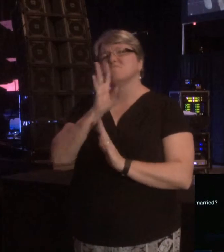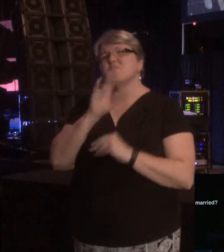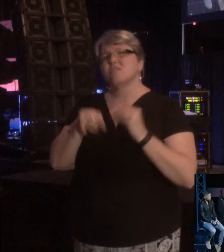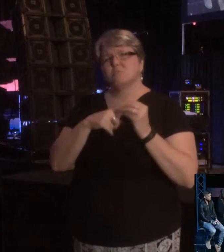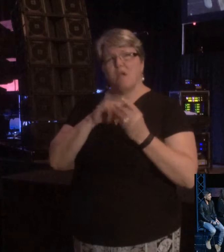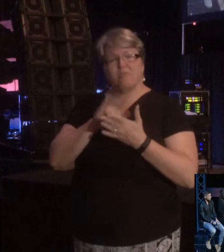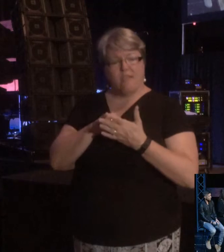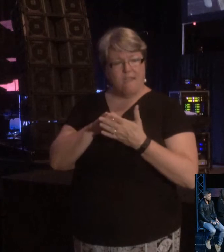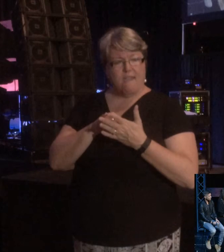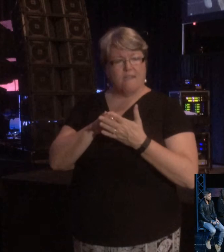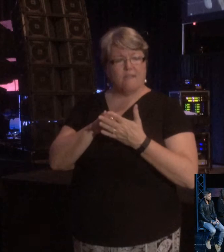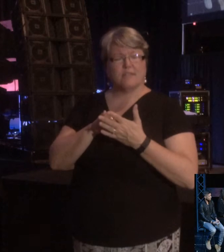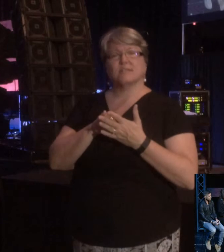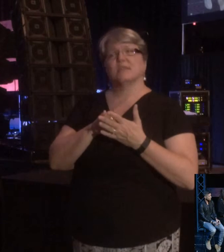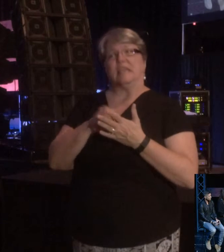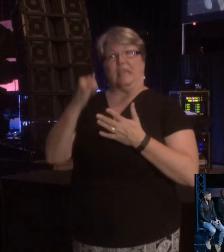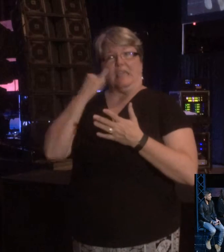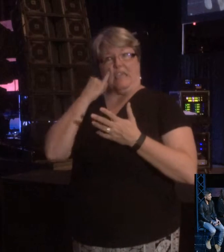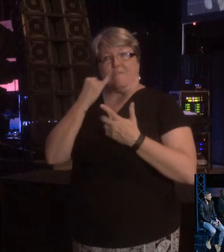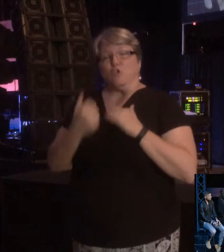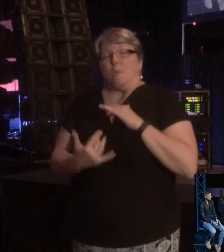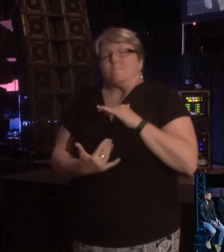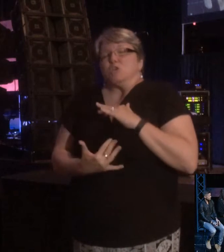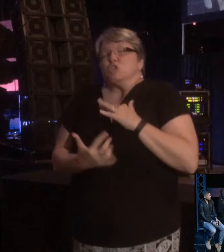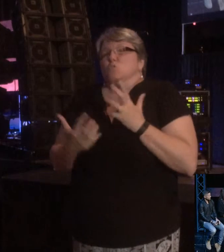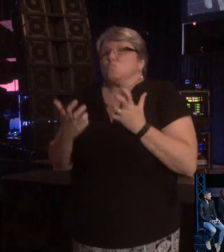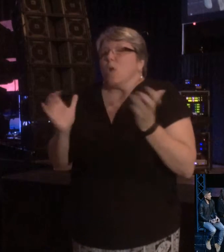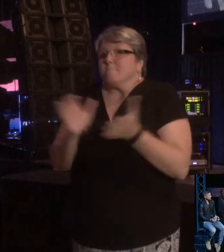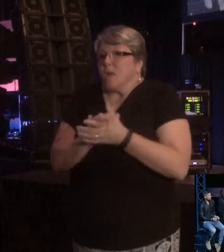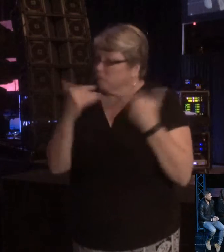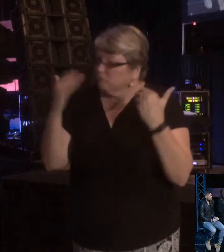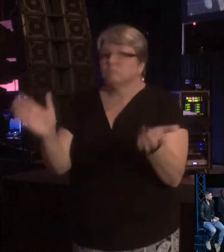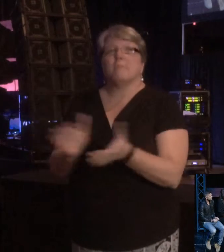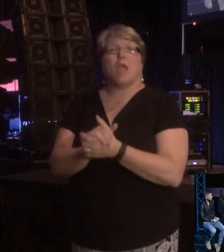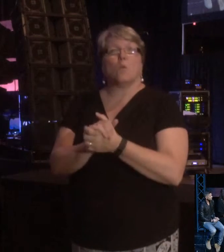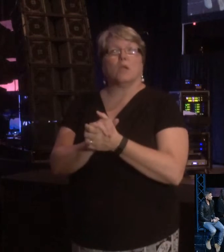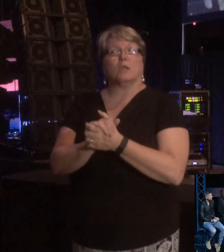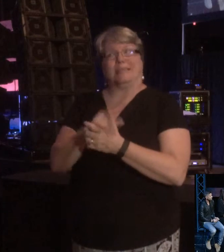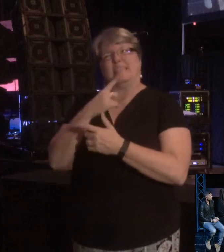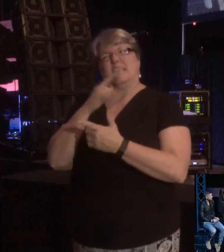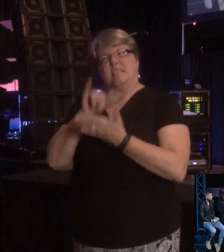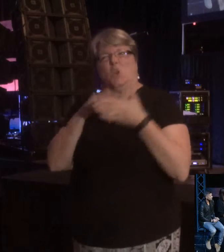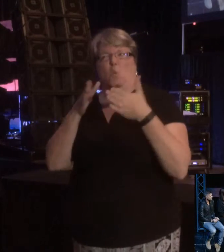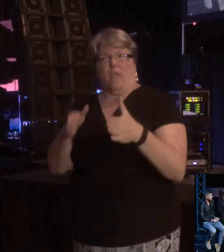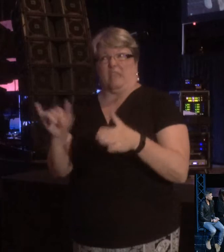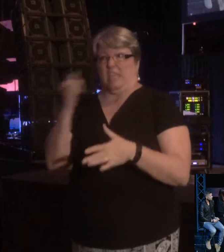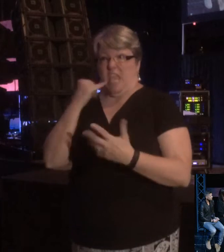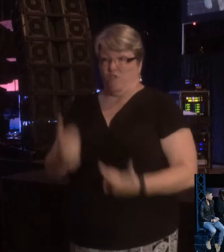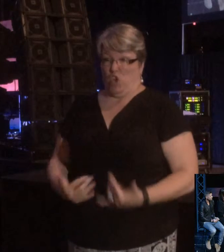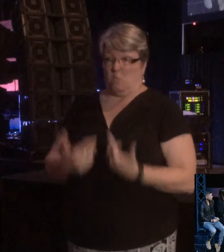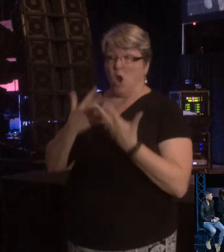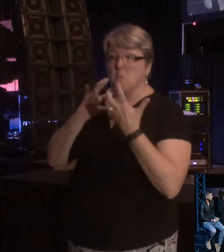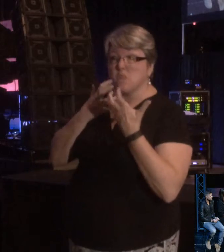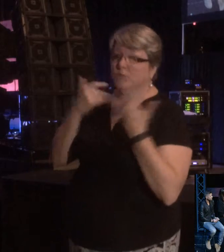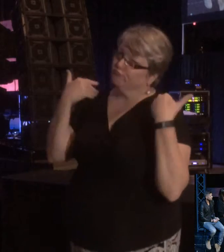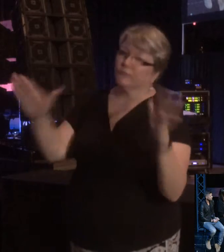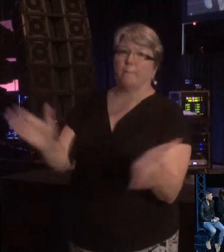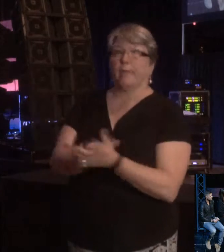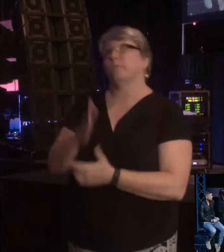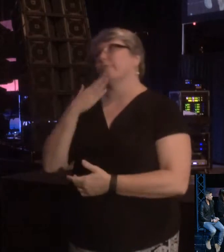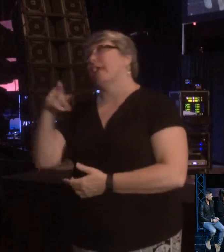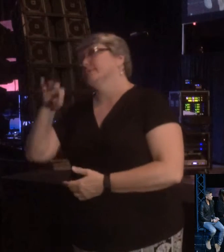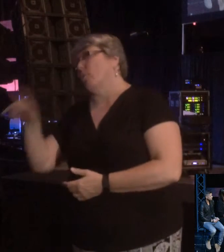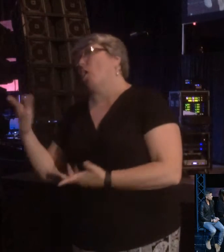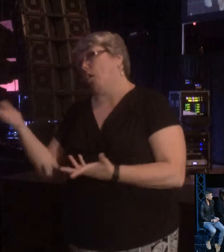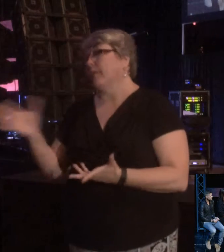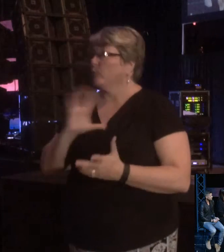boundaries, and you can't cross them. And so even for Donna and I, when we were farther